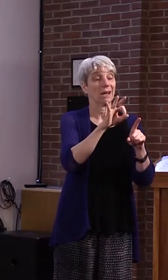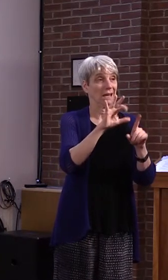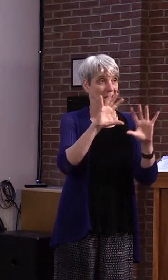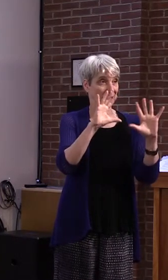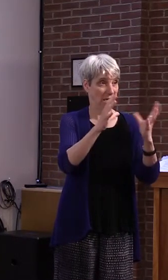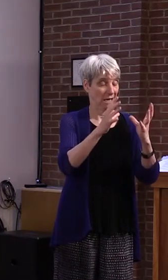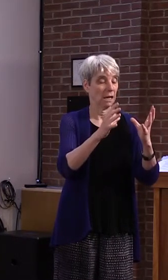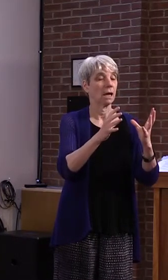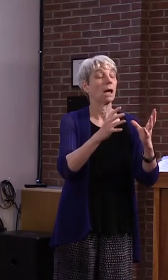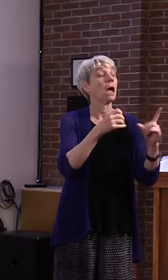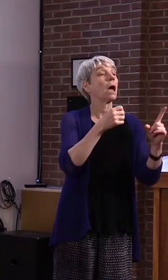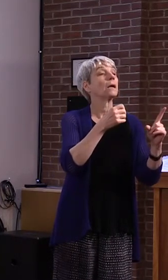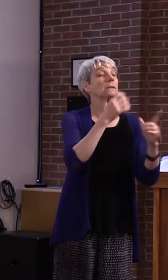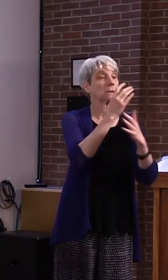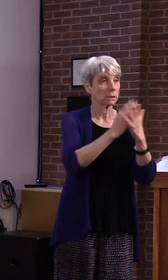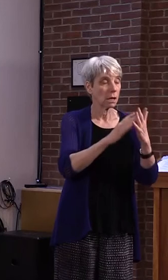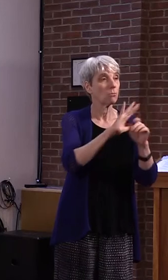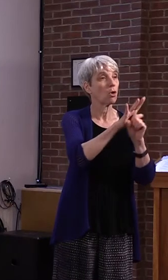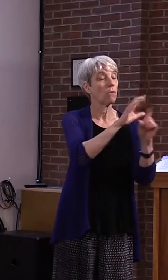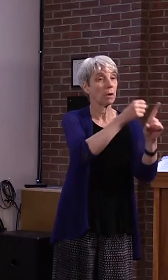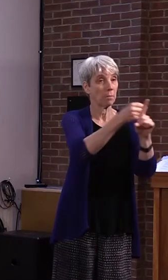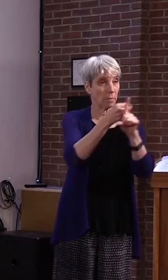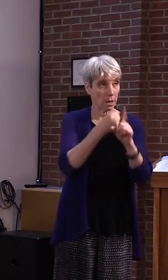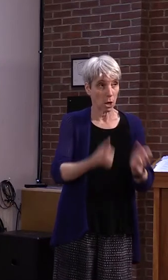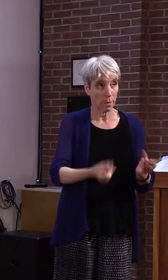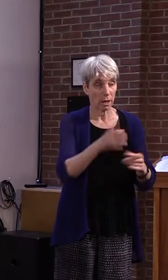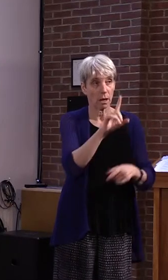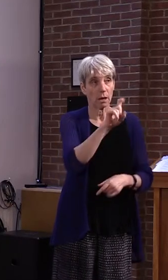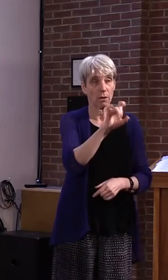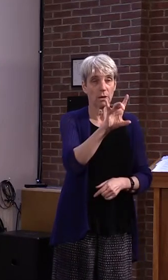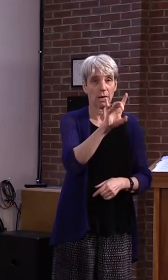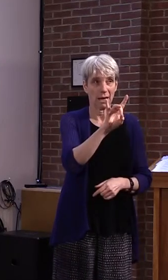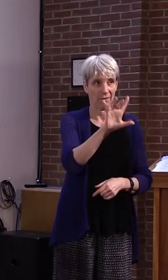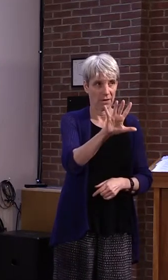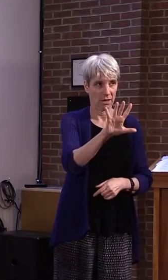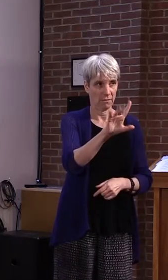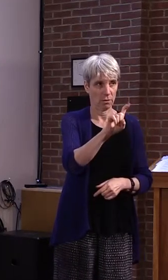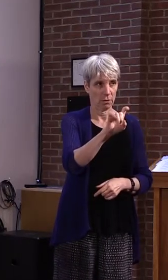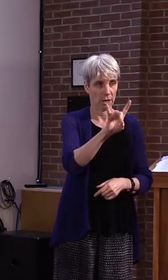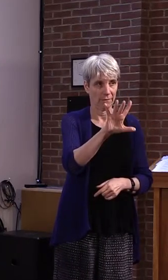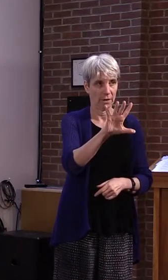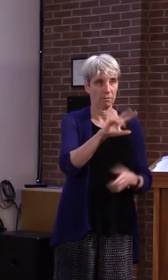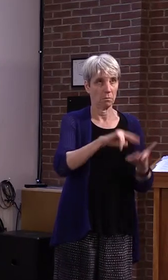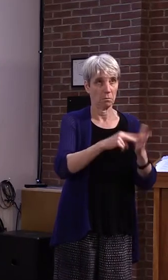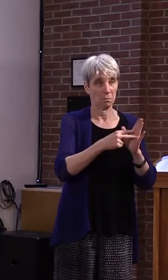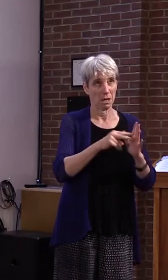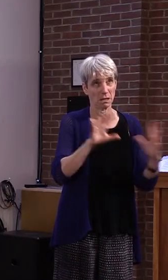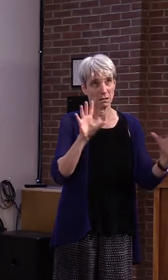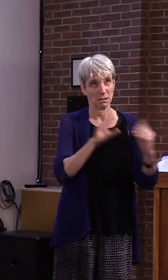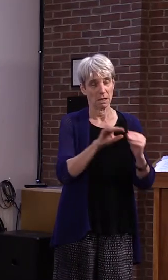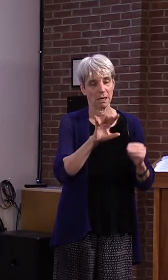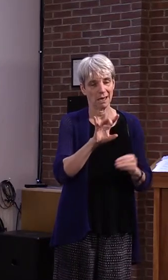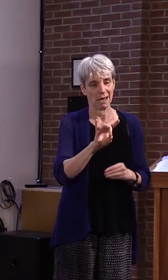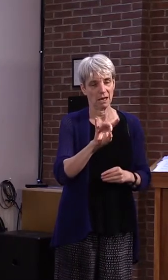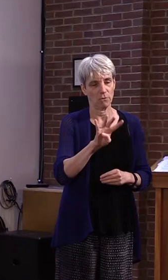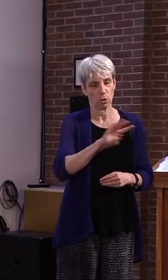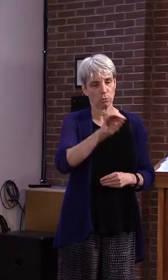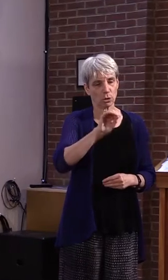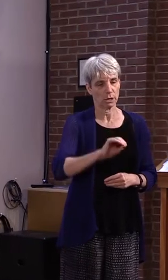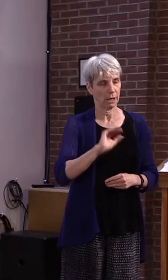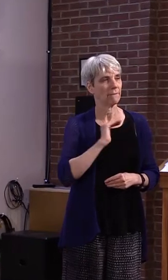outbreak down there within that facility was 185. That's about 84% of the Vermont population. Good news to